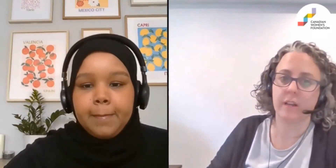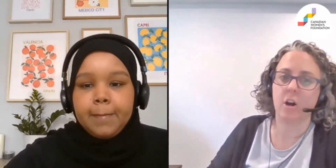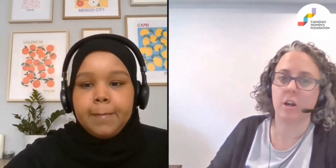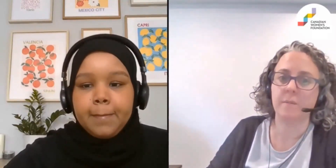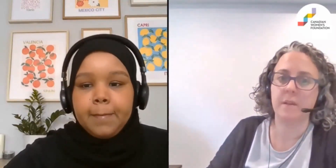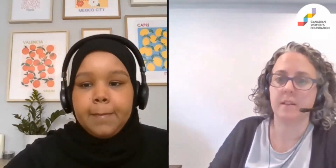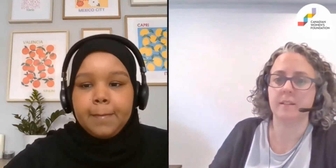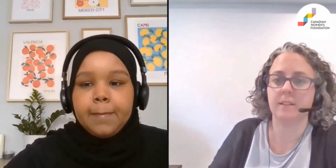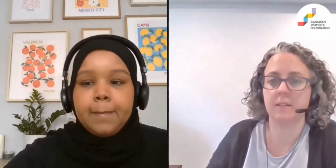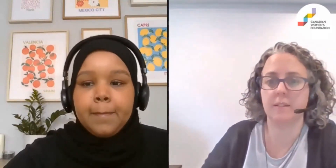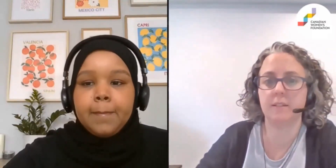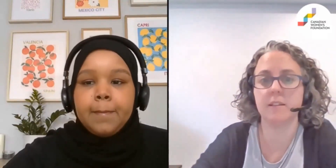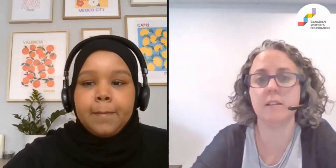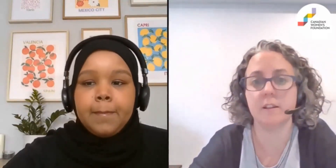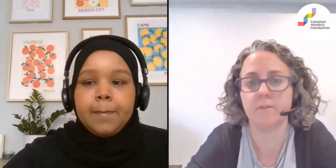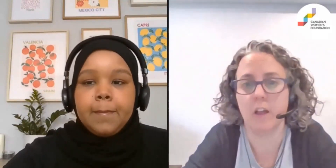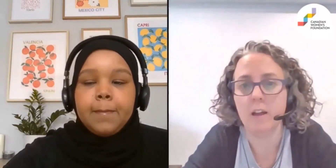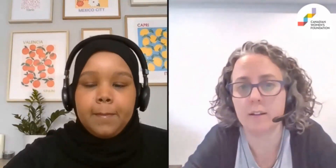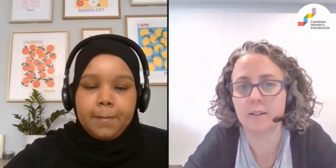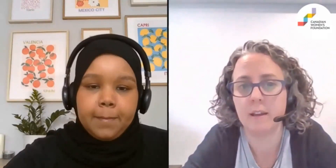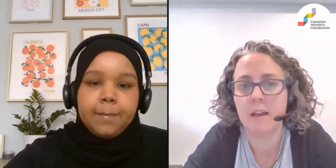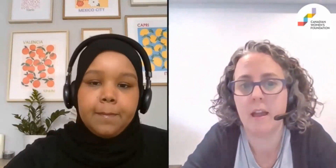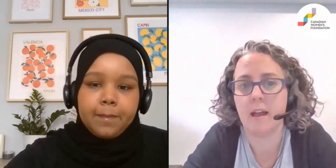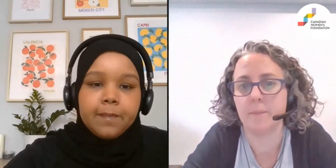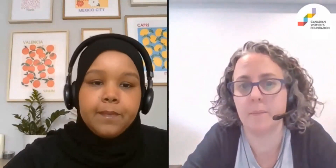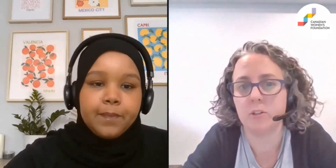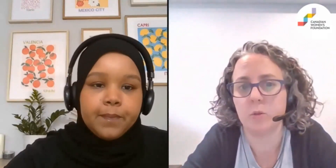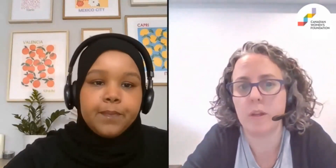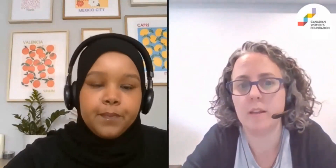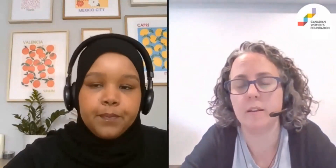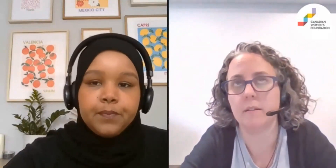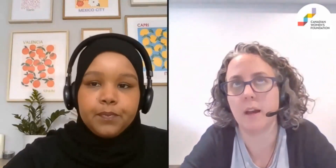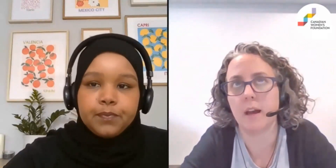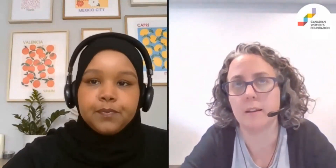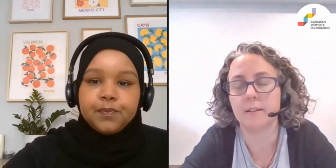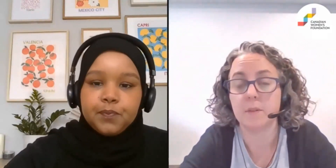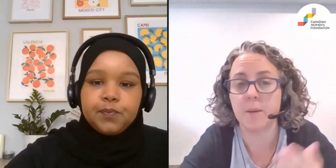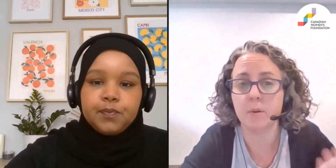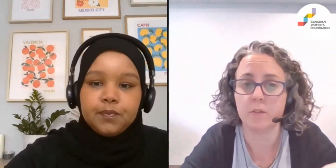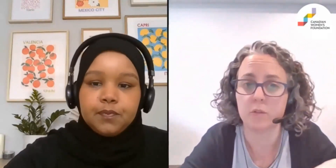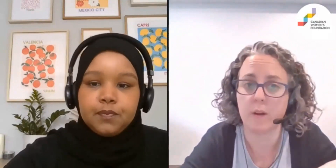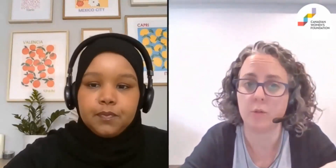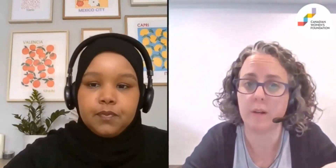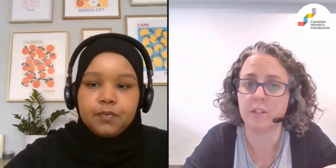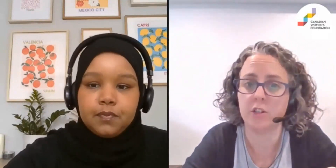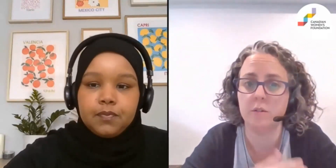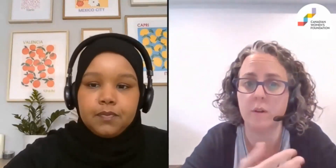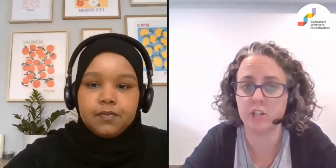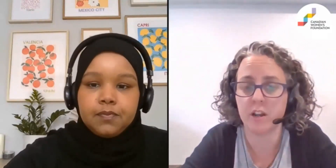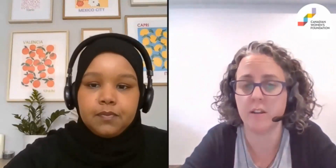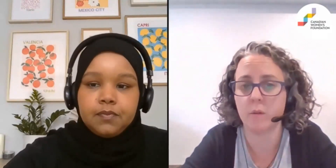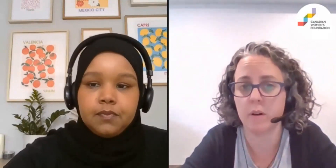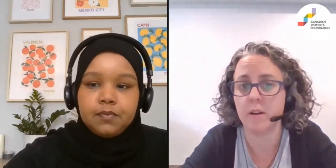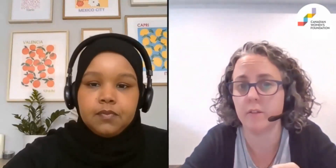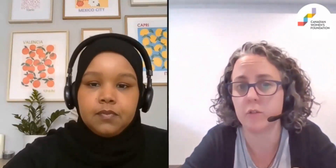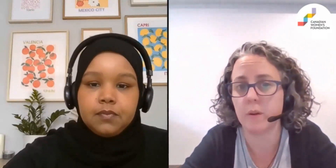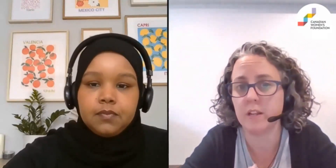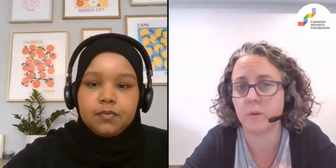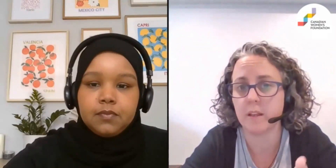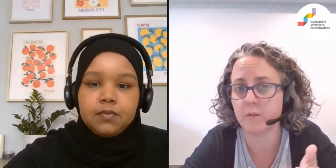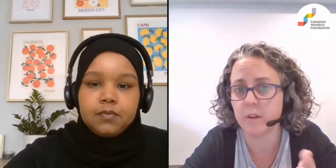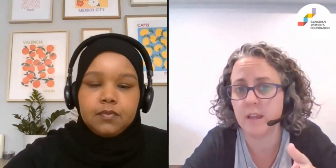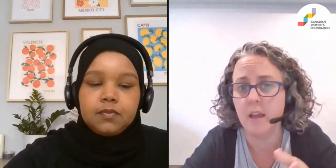show an economy that is still in flux. Between September of 2022 and January